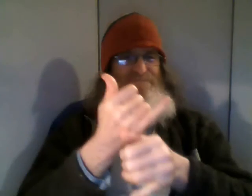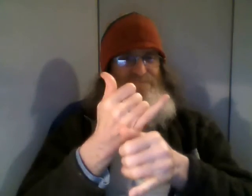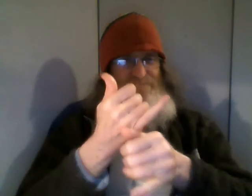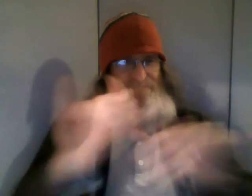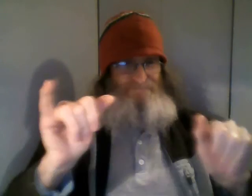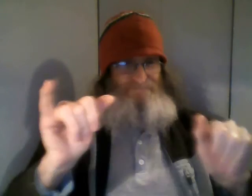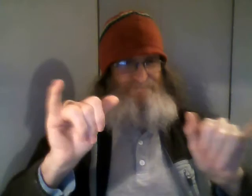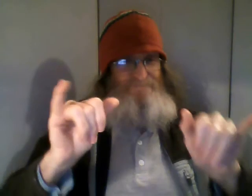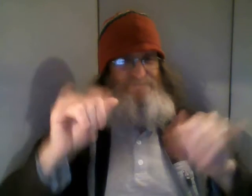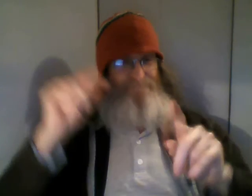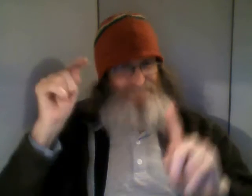I'm a call.